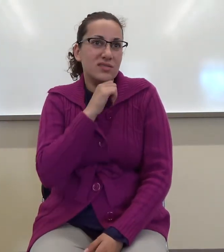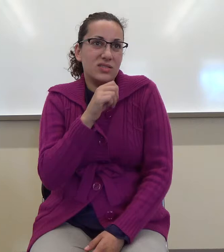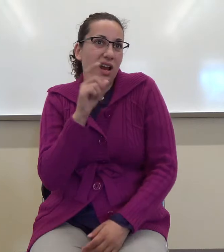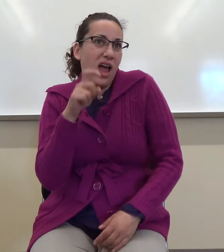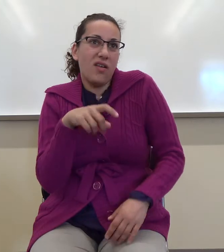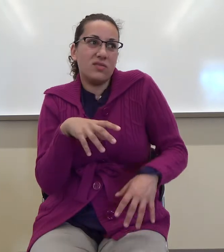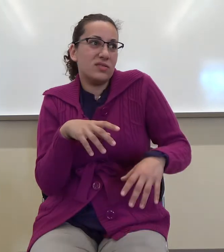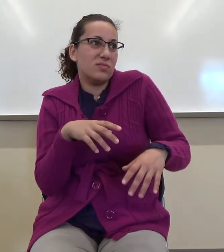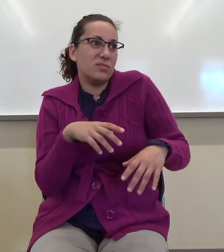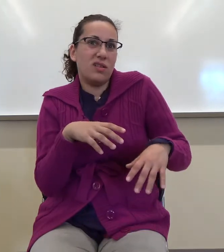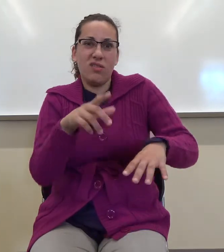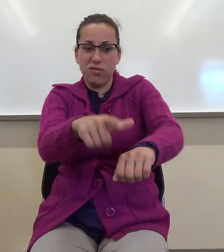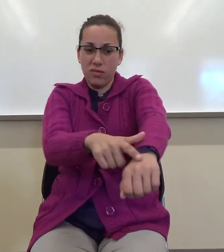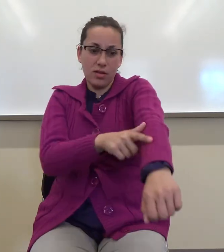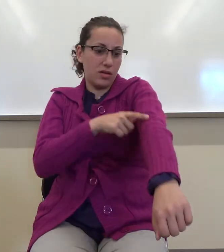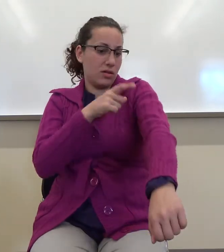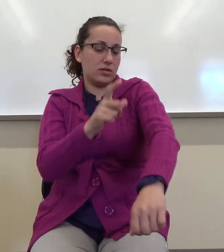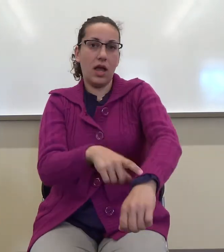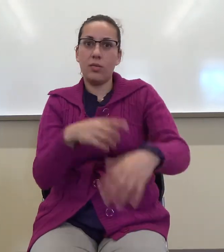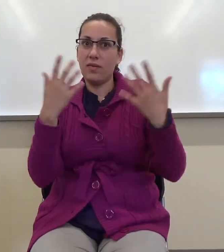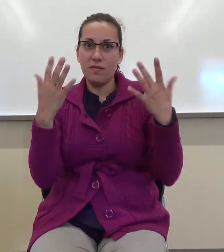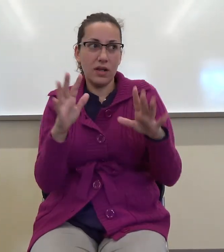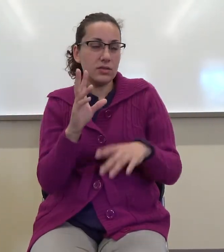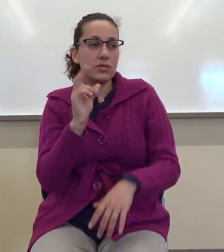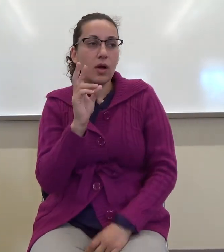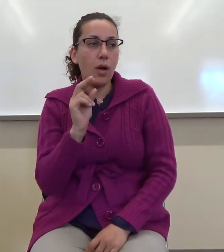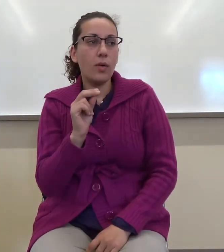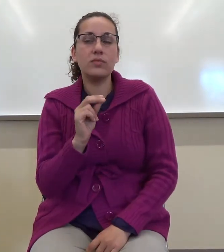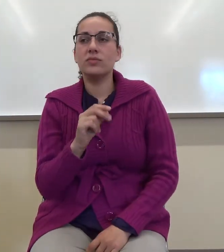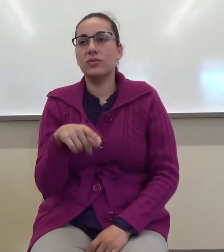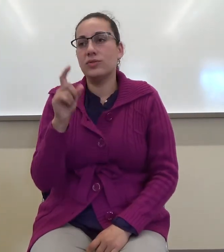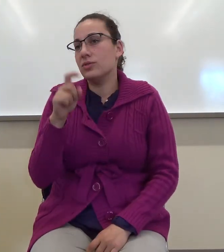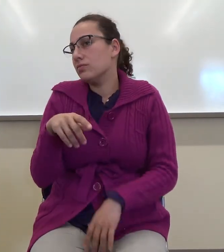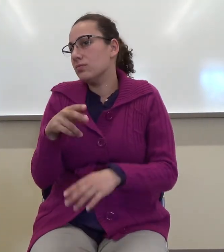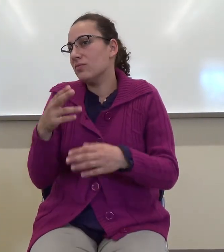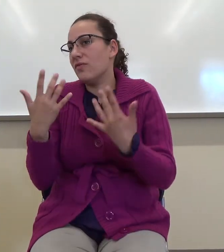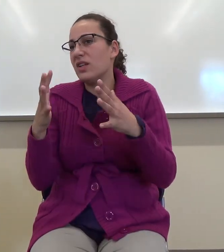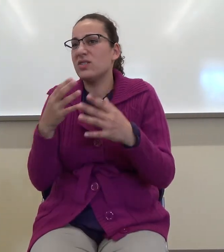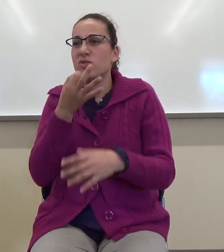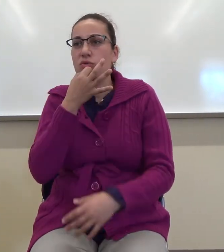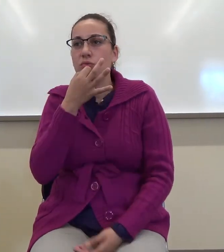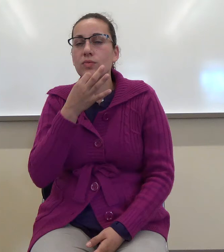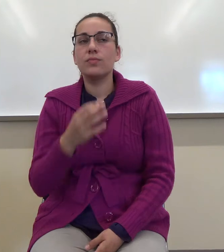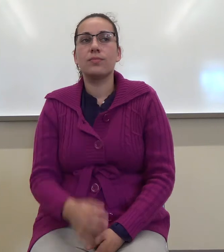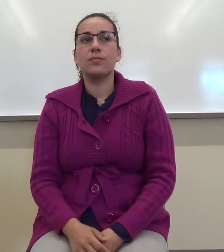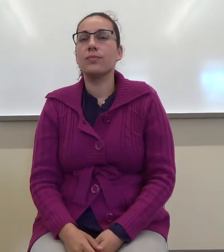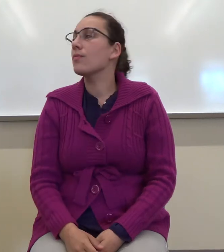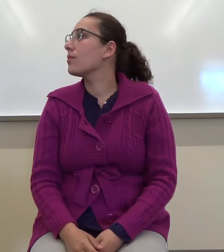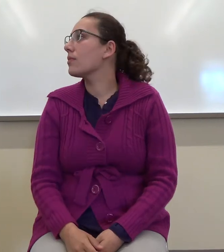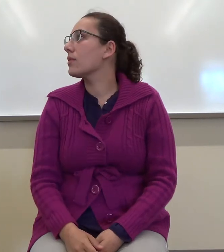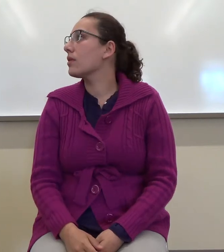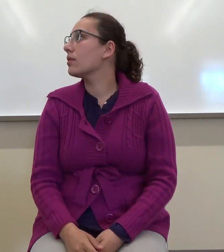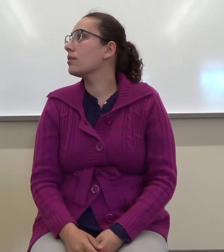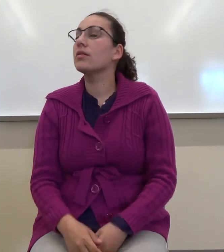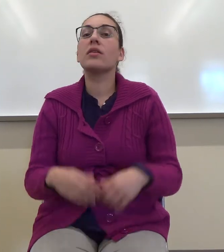done for you, all right, if you've been making your list. Okay, so let's do one that doesn't